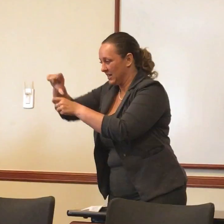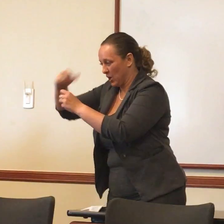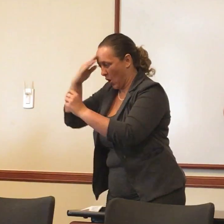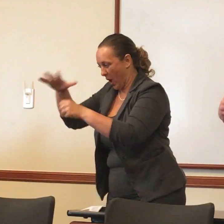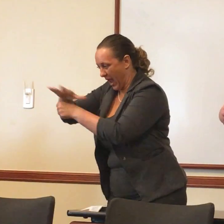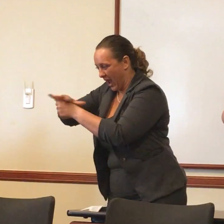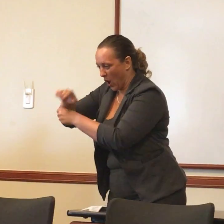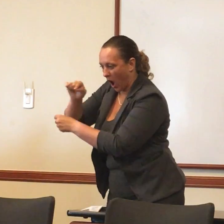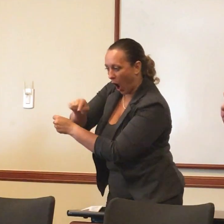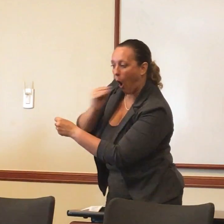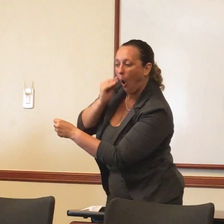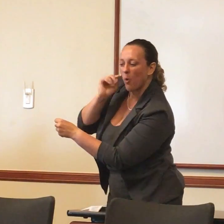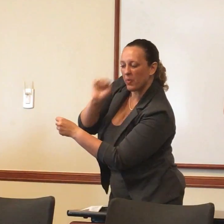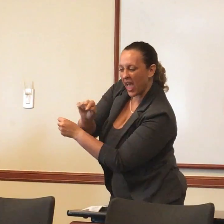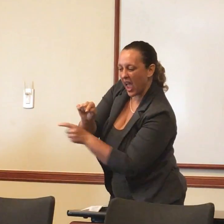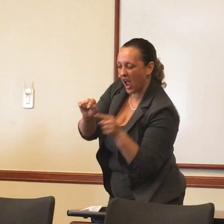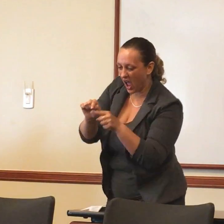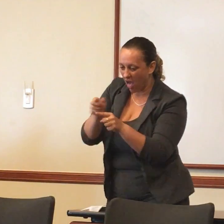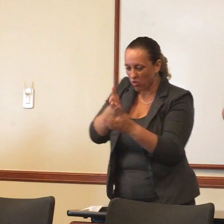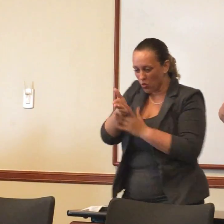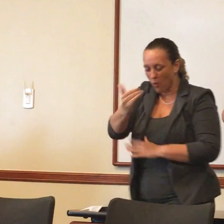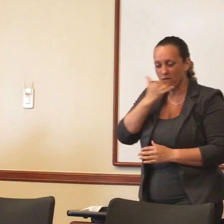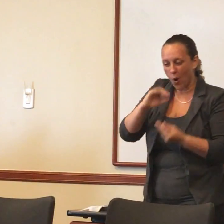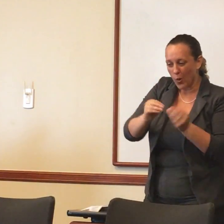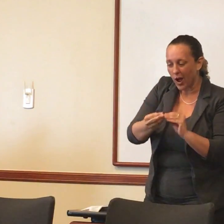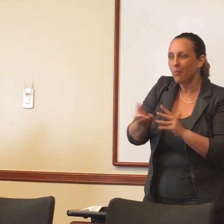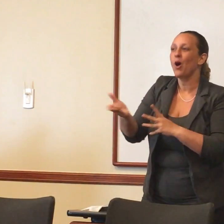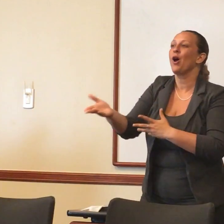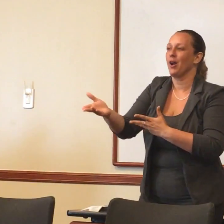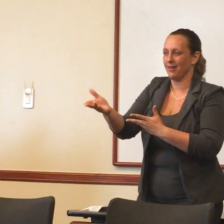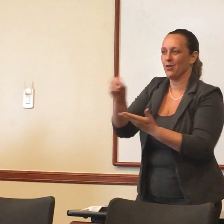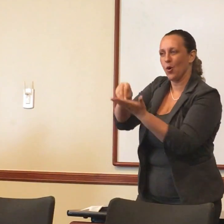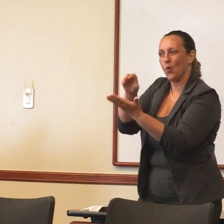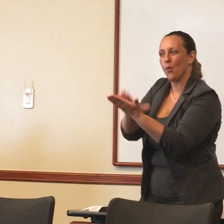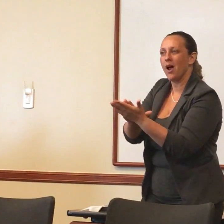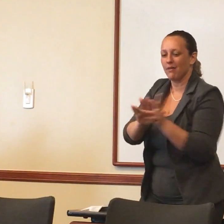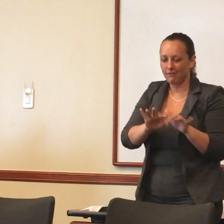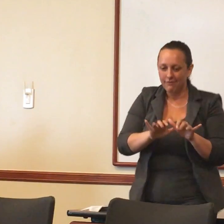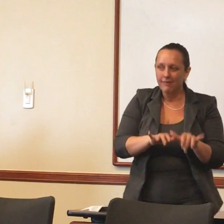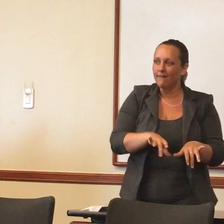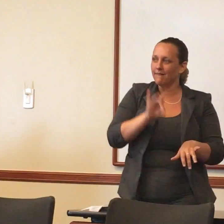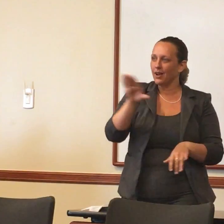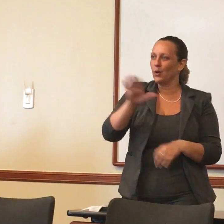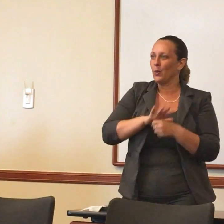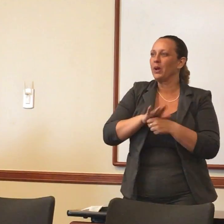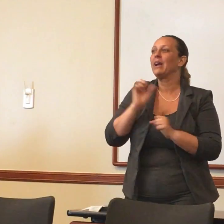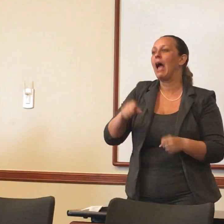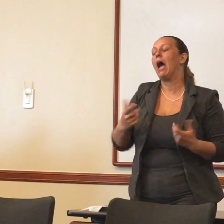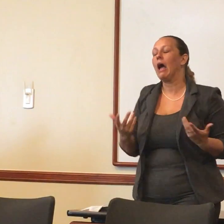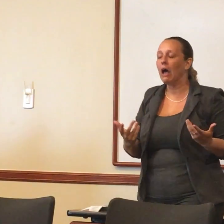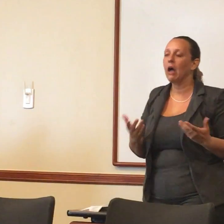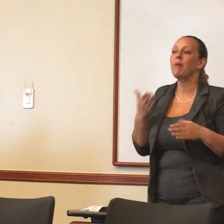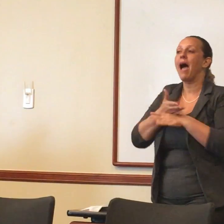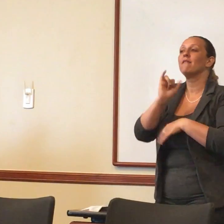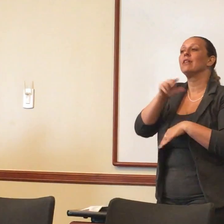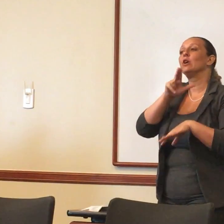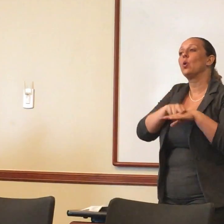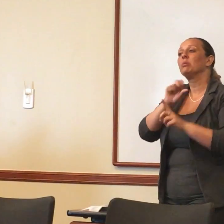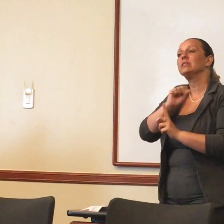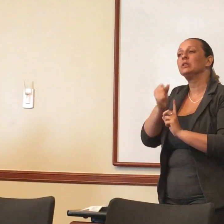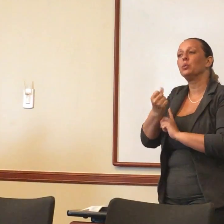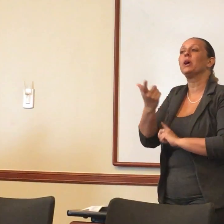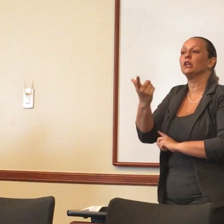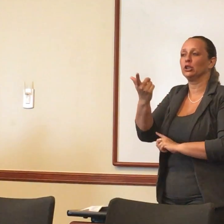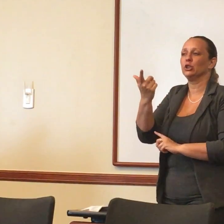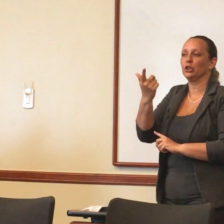can use the phone number. If you've contacted 911 before, it is the records, we can find it to try and locate somebody. And then after that, during the normal